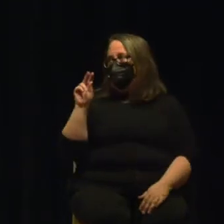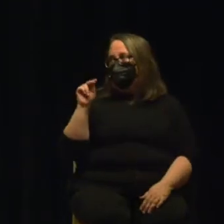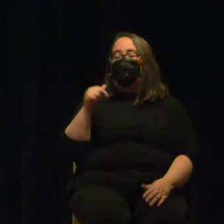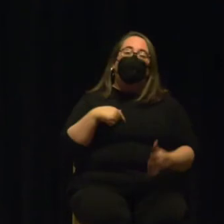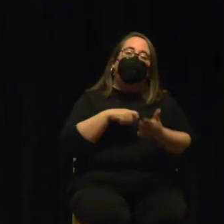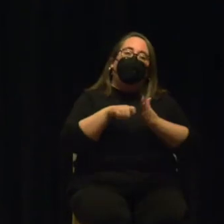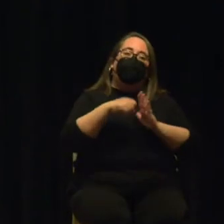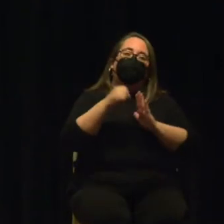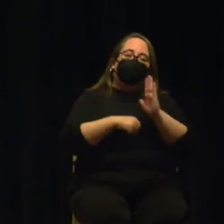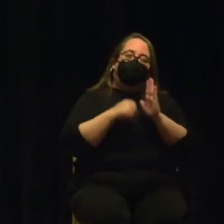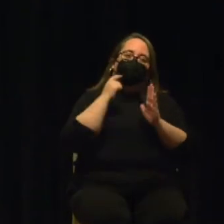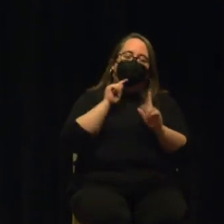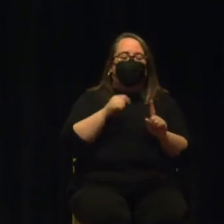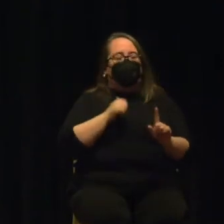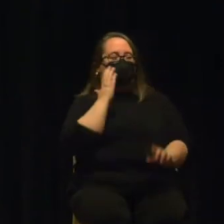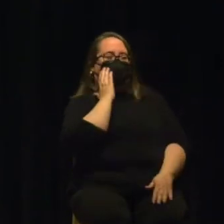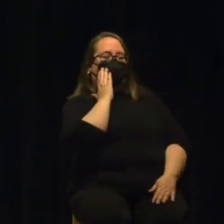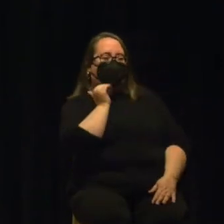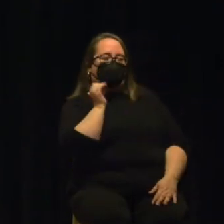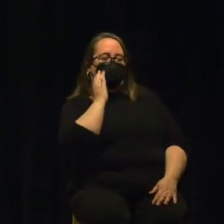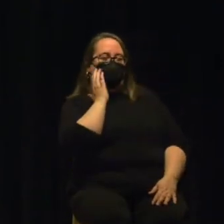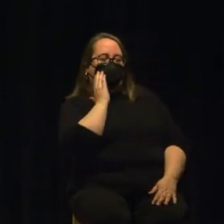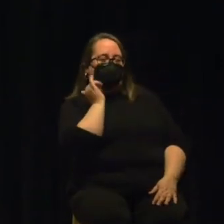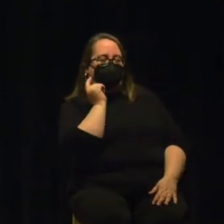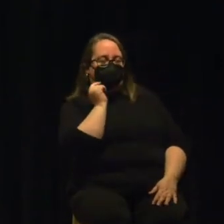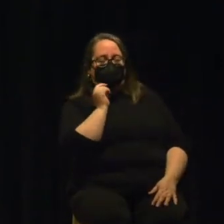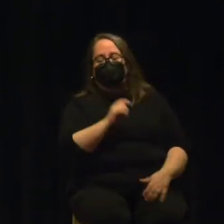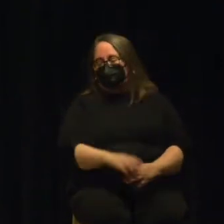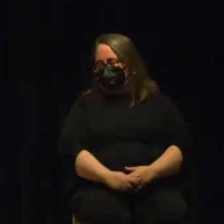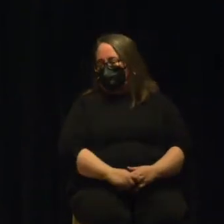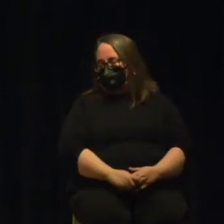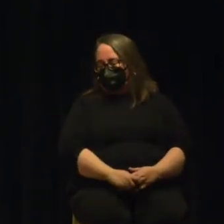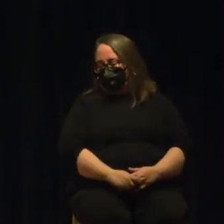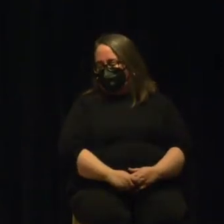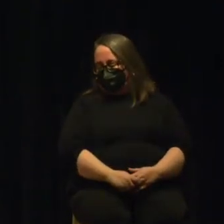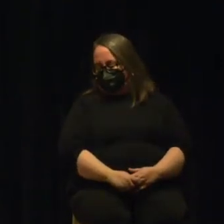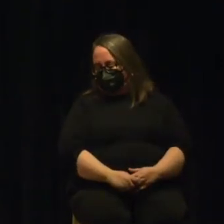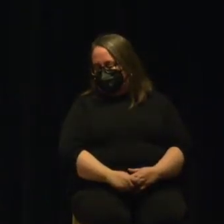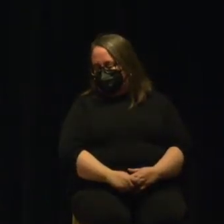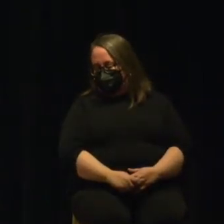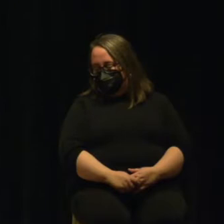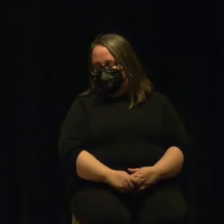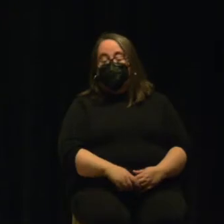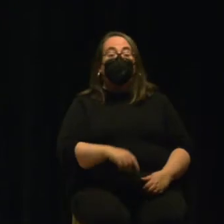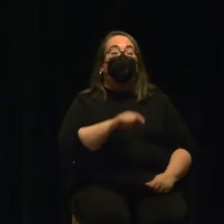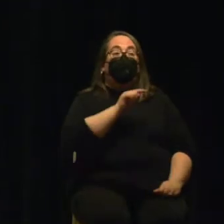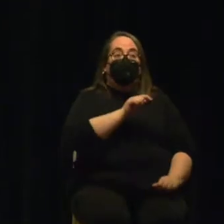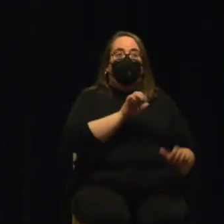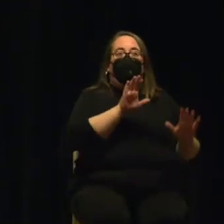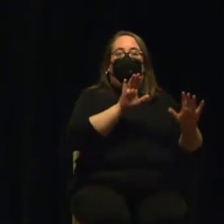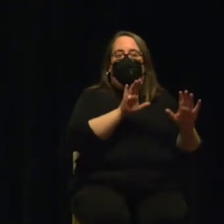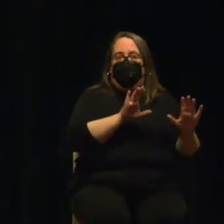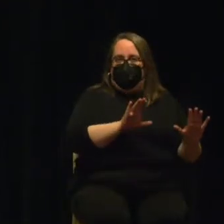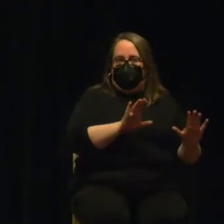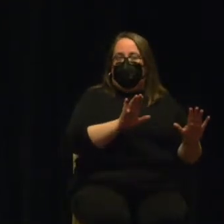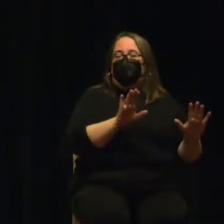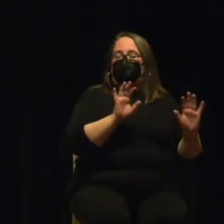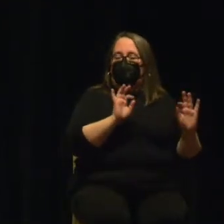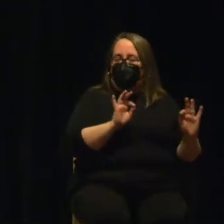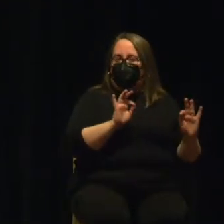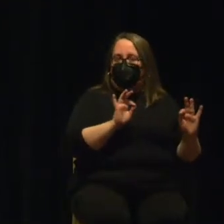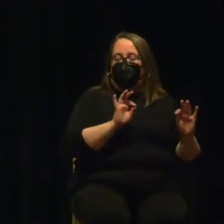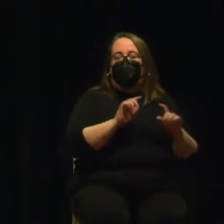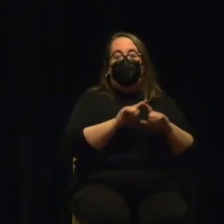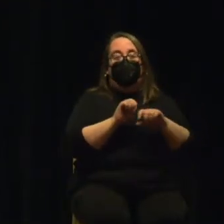script for the graphic. See, I knew it. You should. Yeah, but no, this is, you know, this has been amazing. But I sent